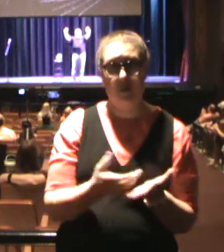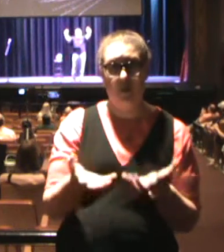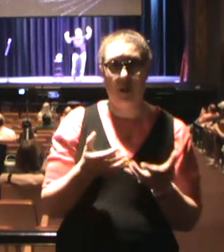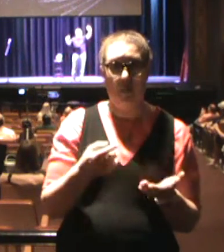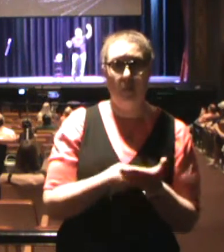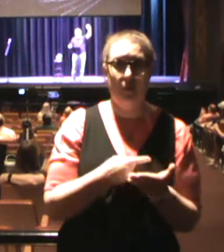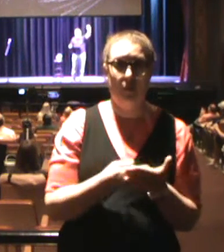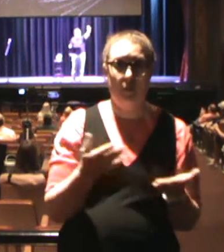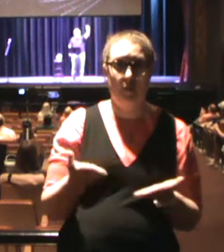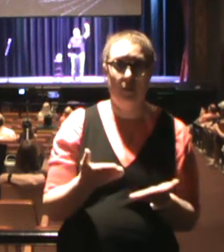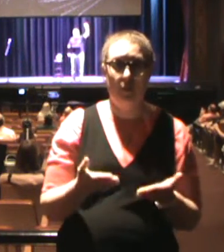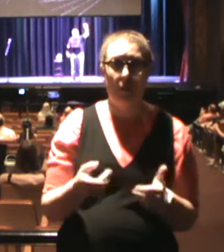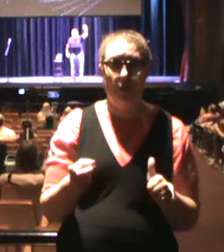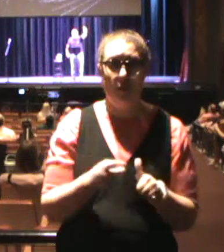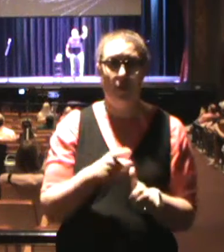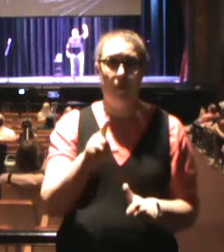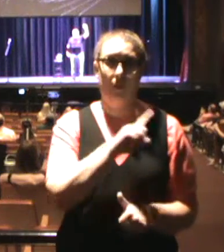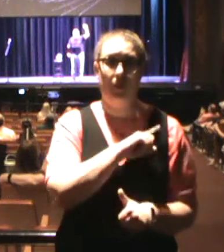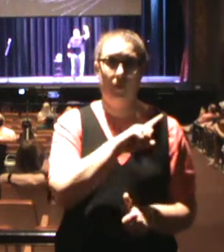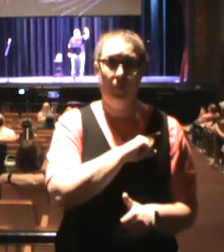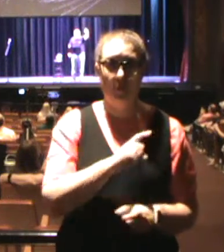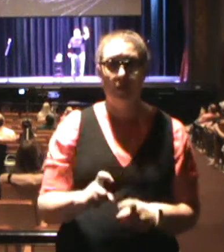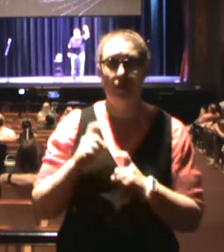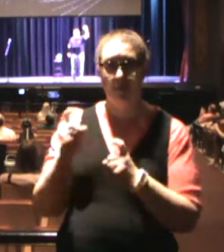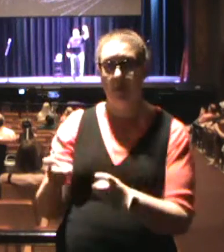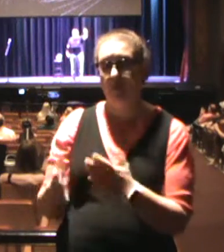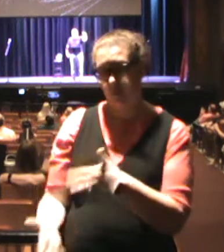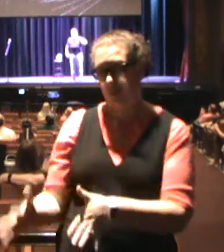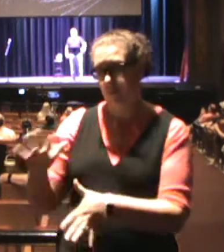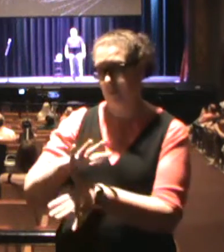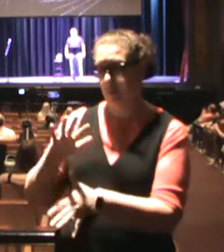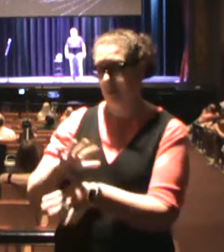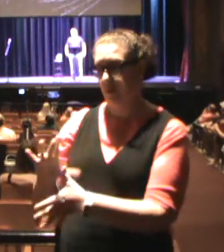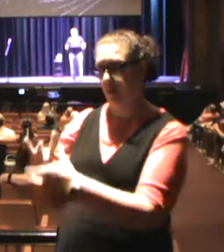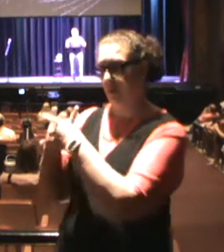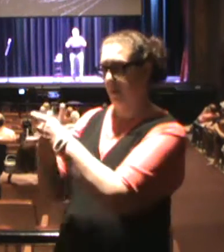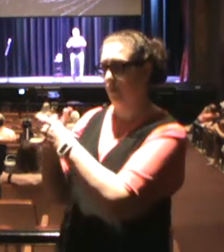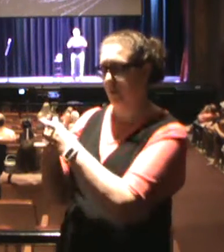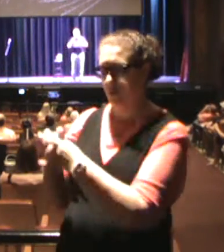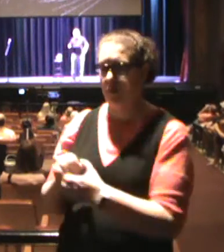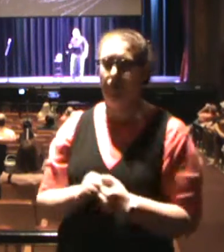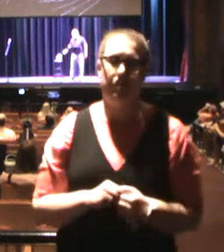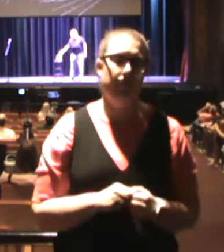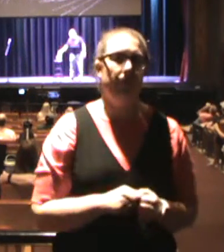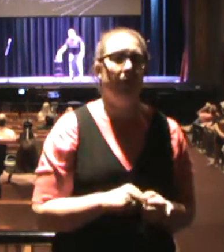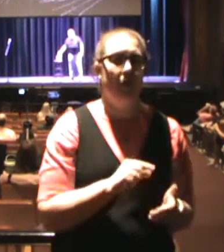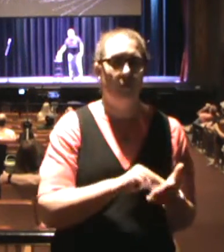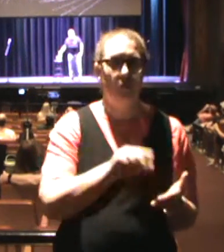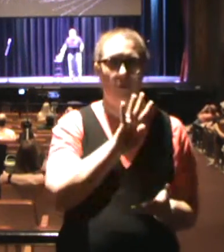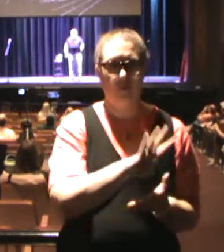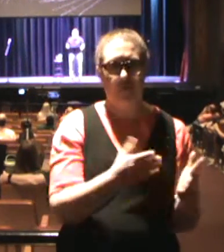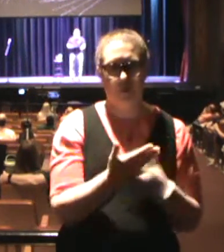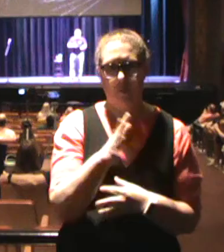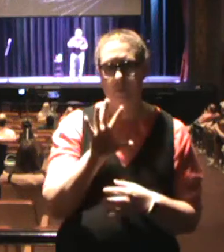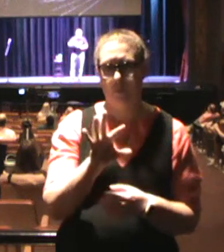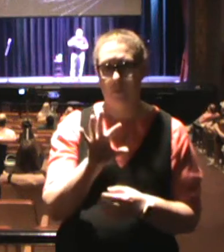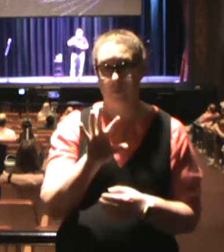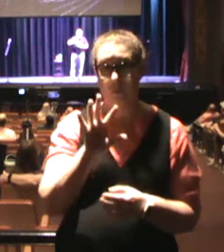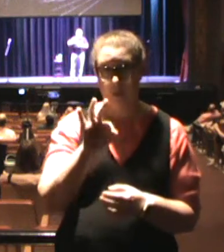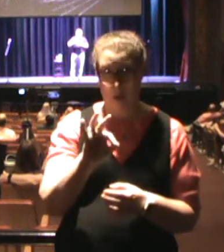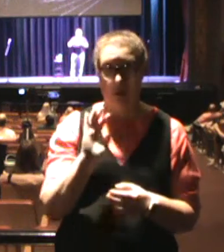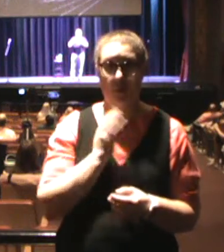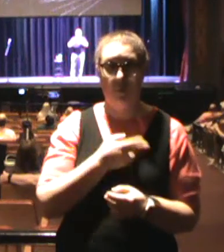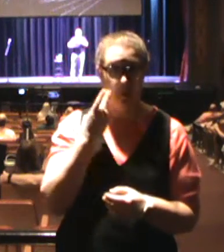in the church today. That is convictions, giving, priorities, and relationships. In verses 4 through 9, we see